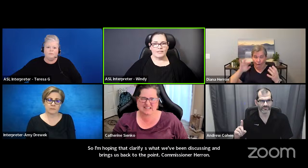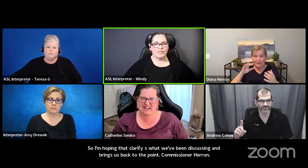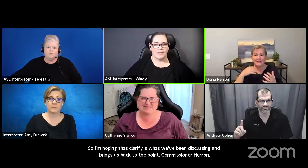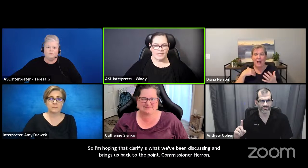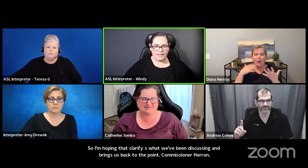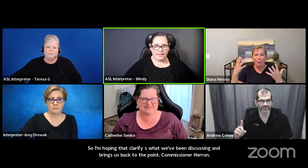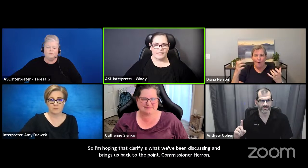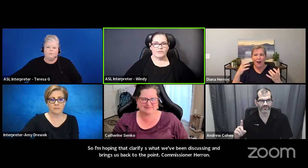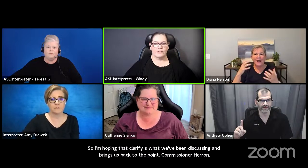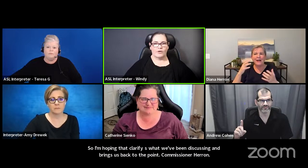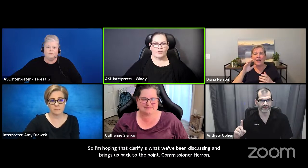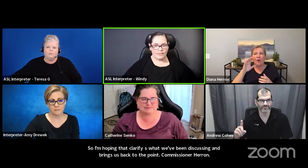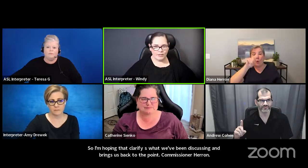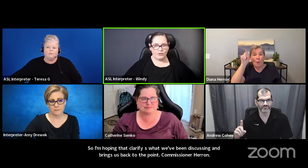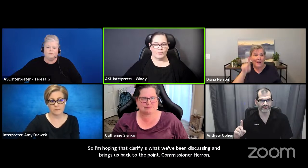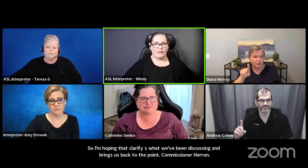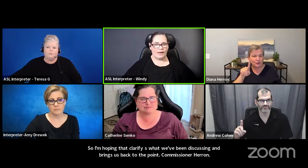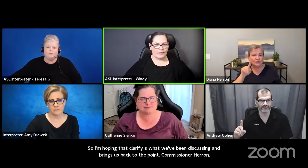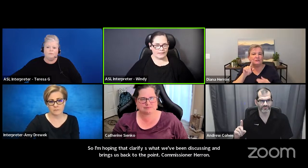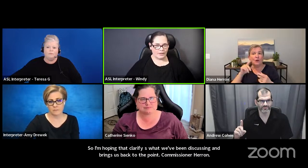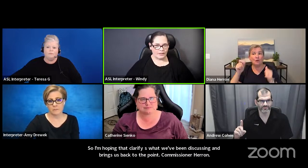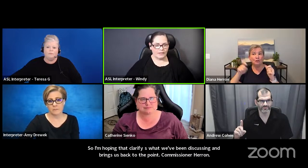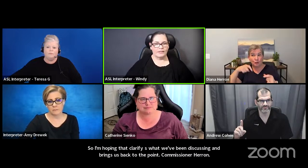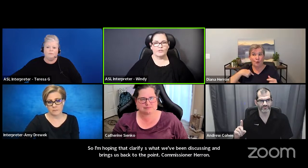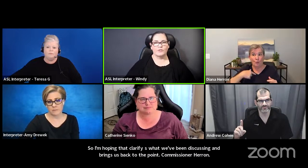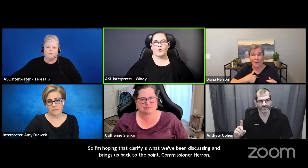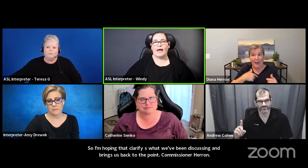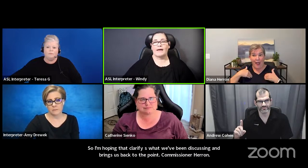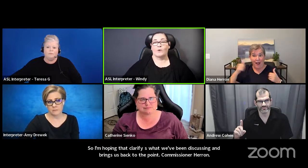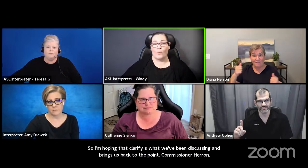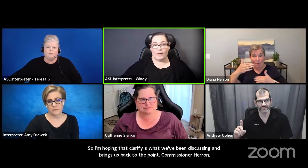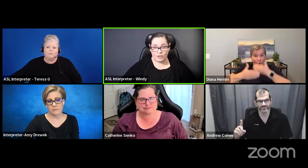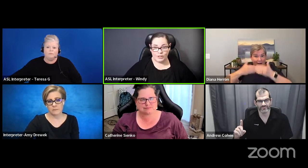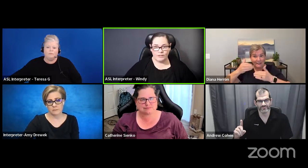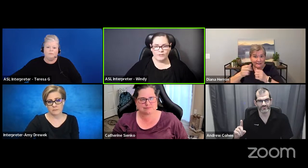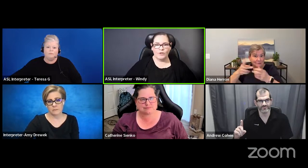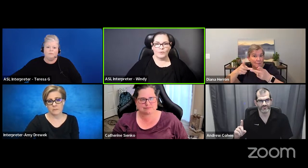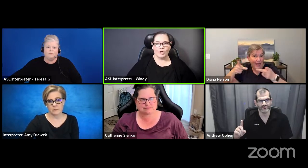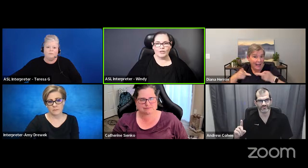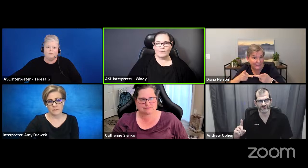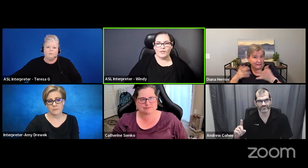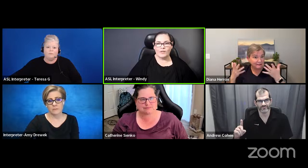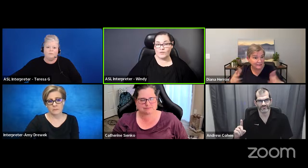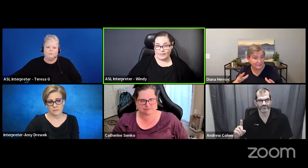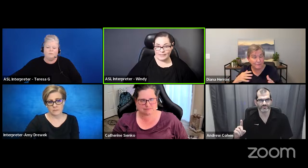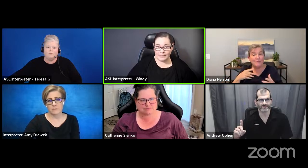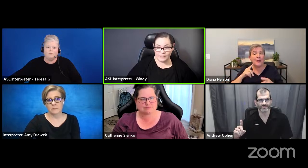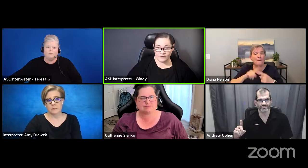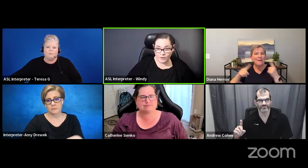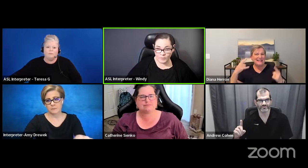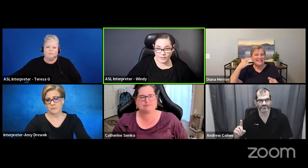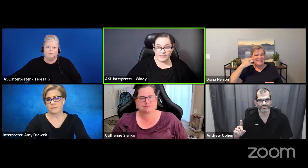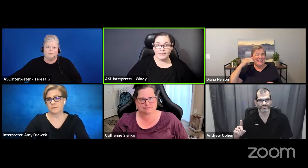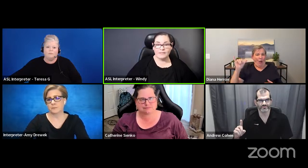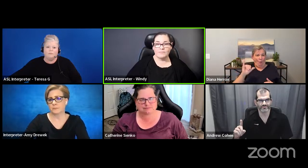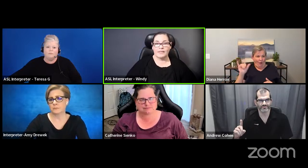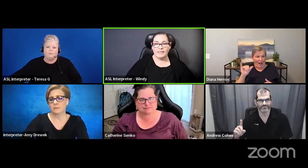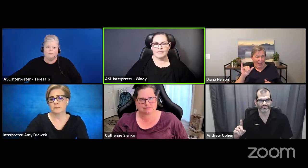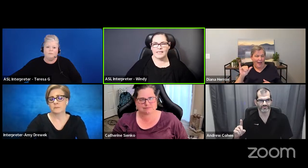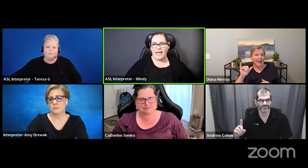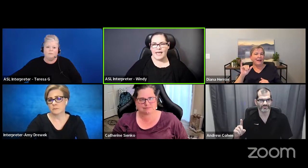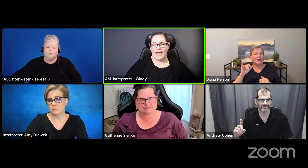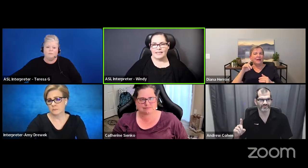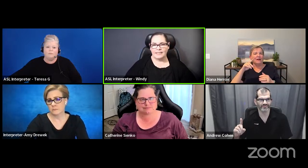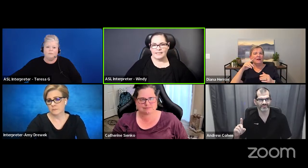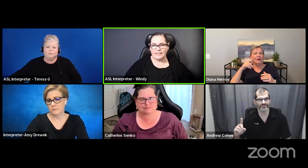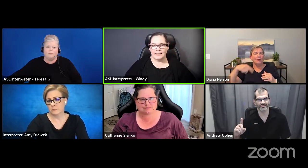I just think that things are all askew and not entirely clear. So I had a question regarding whether there is a formal process in